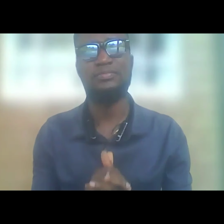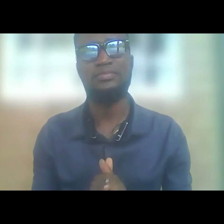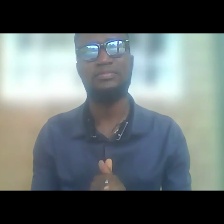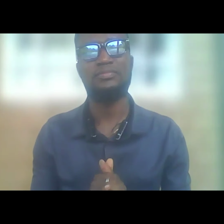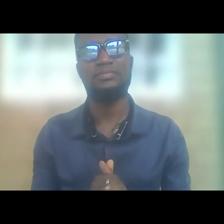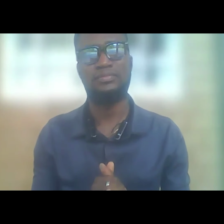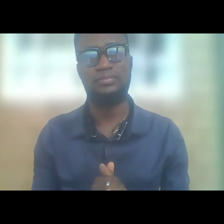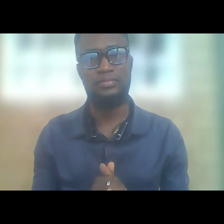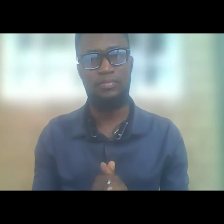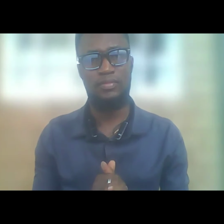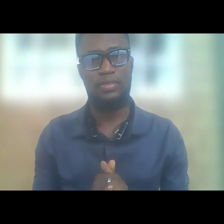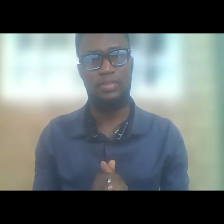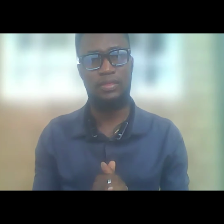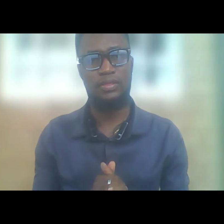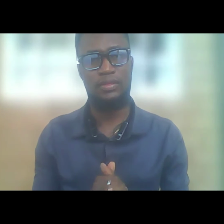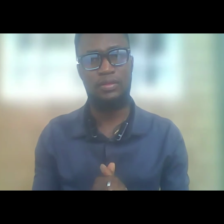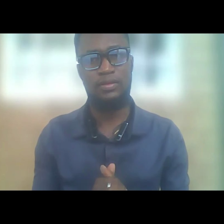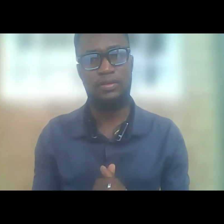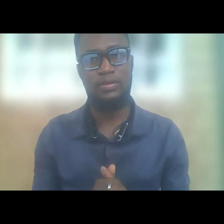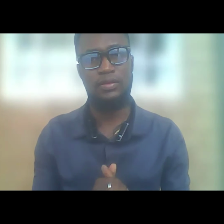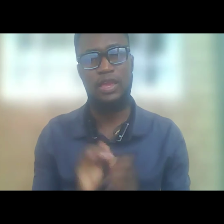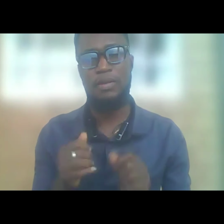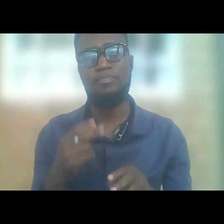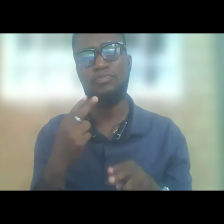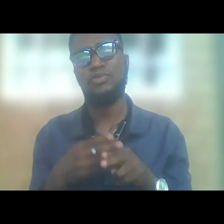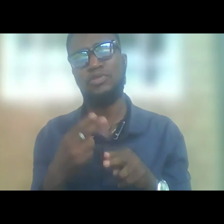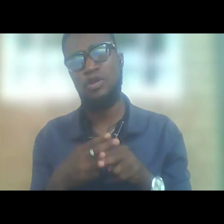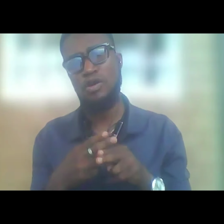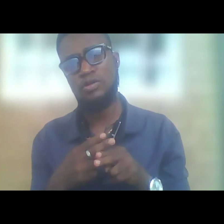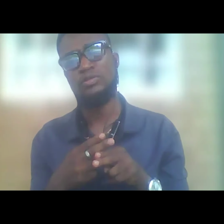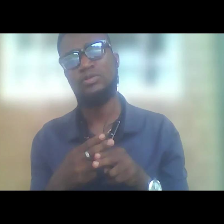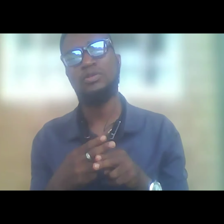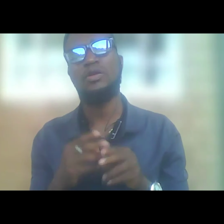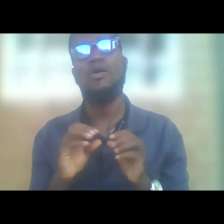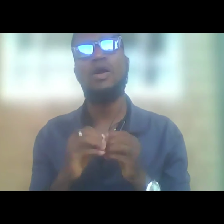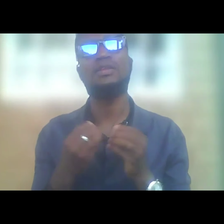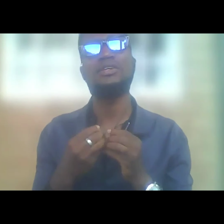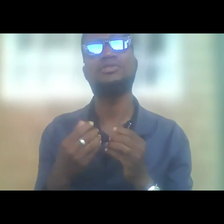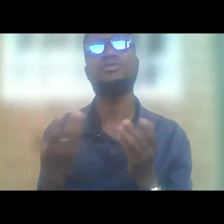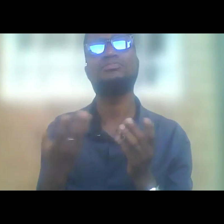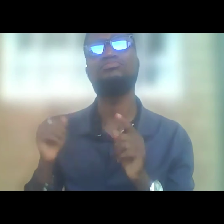require interpretation, and also all of the participants from Rwanda.